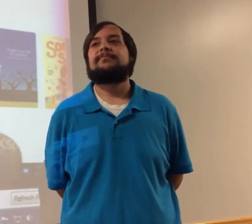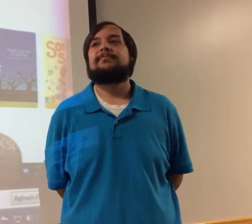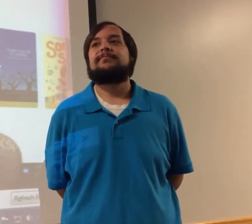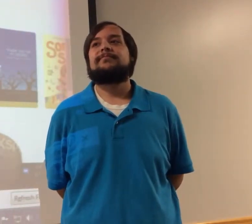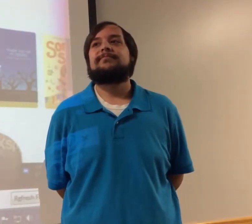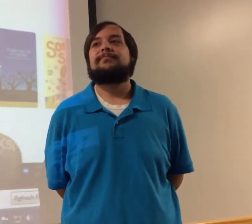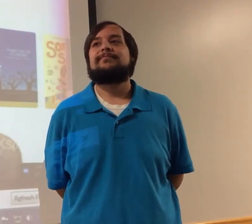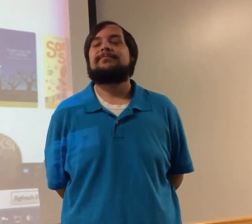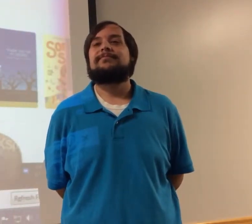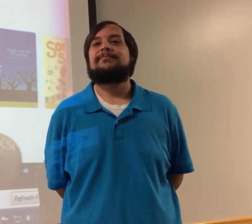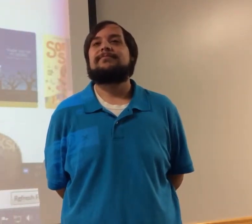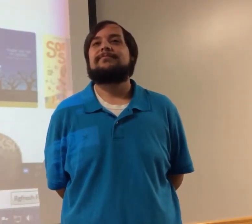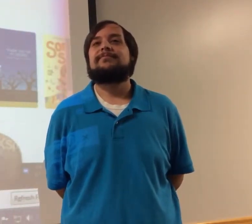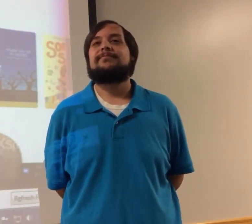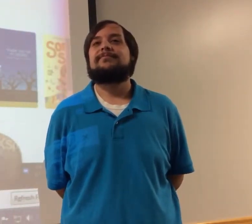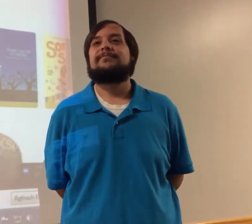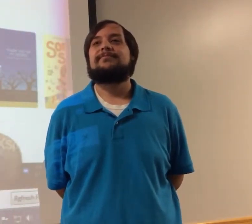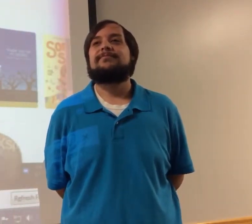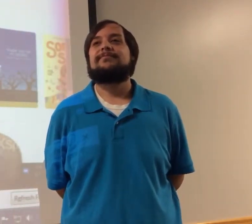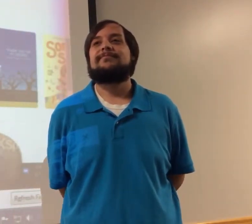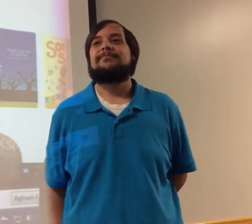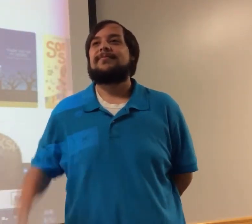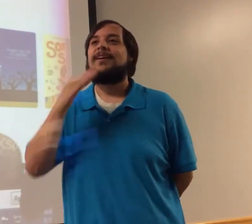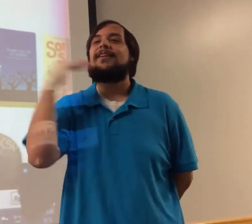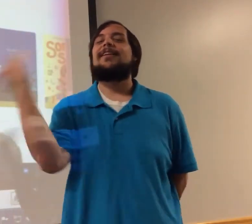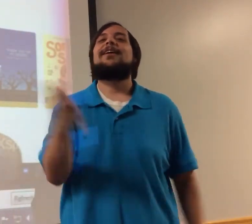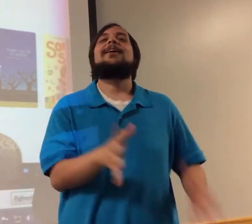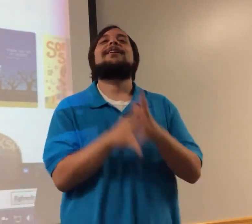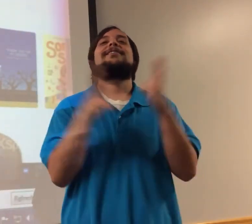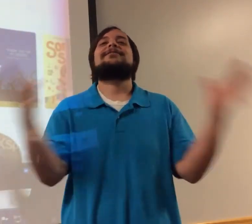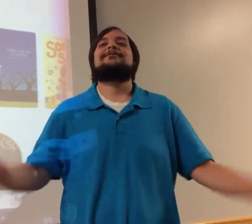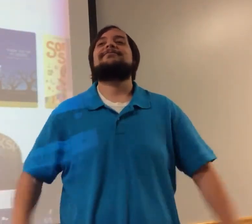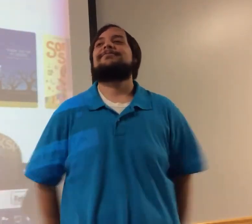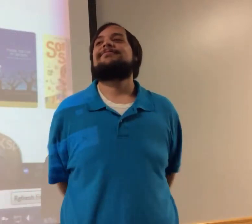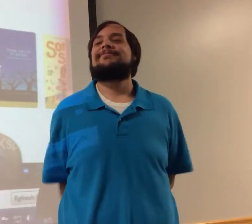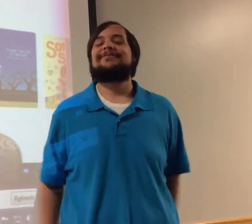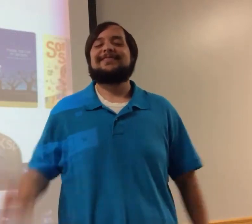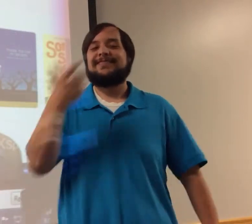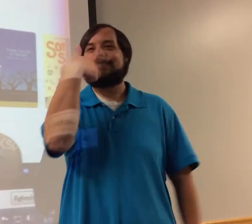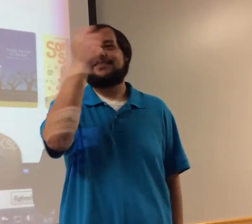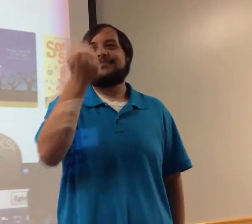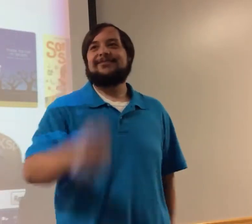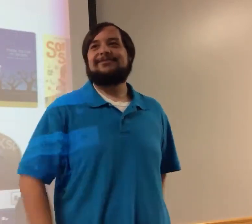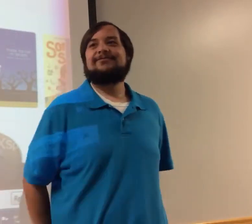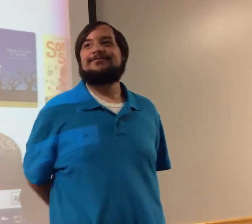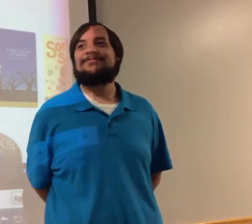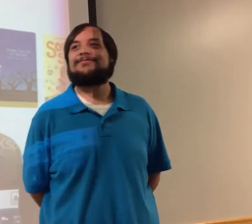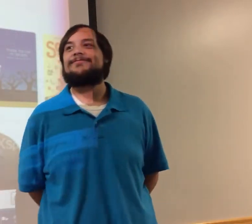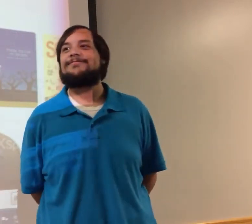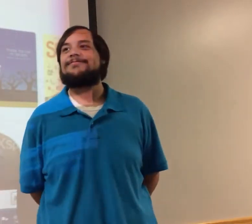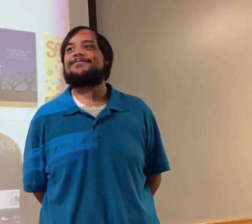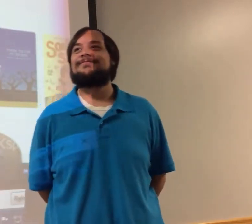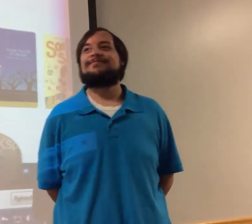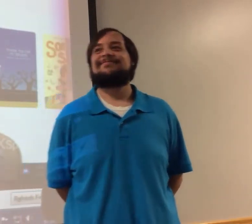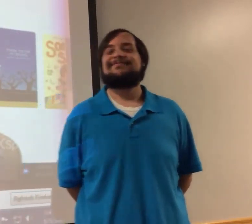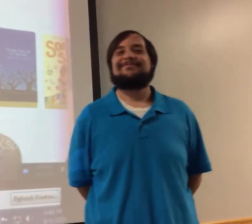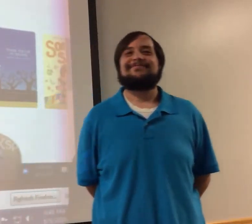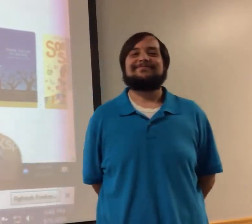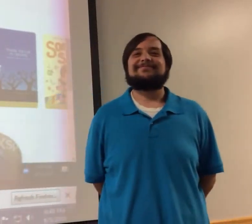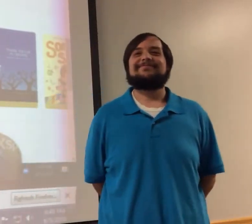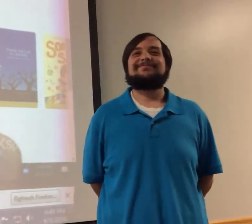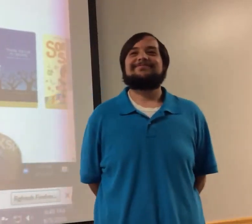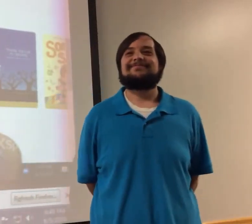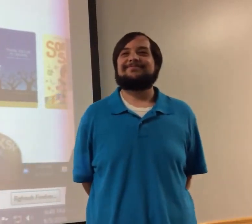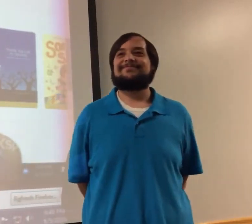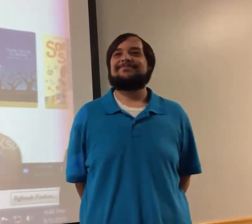Anybody else? Thank you so much. Thank you so much. Interesting and, so, thank